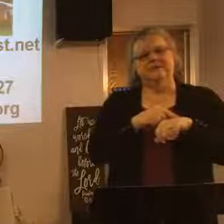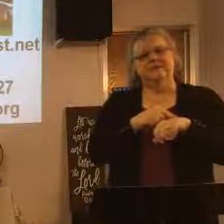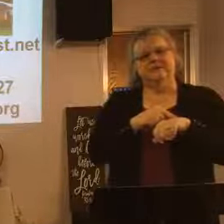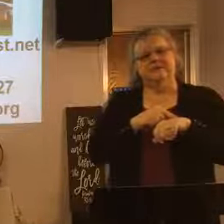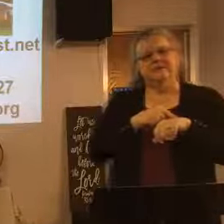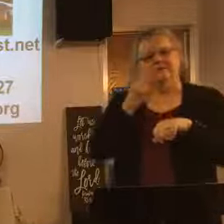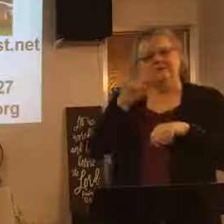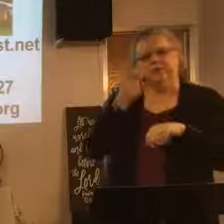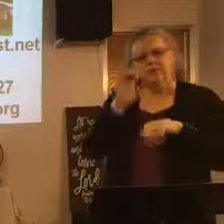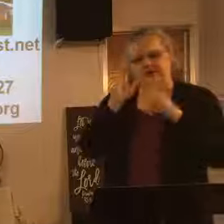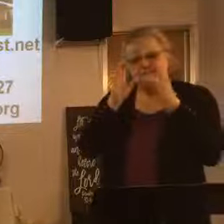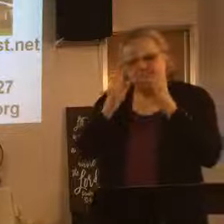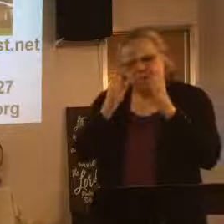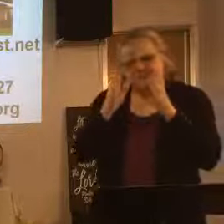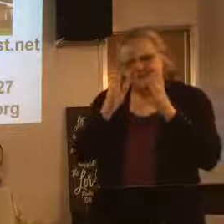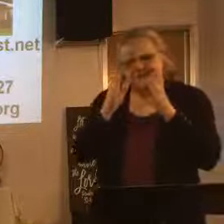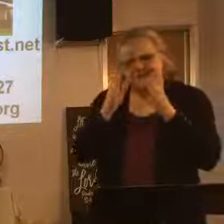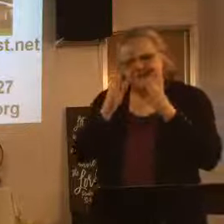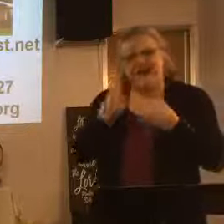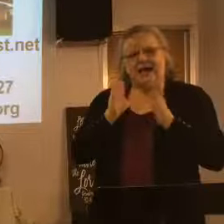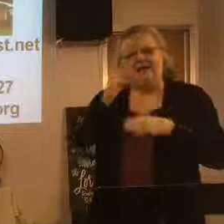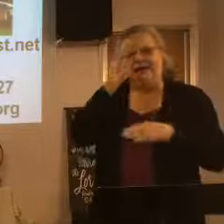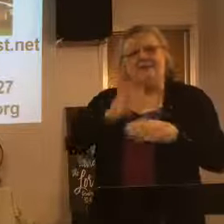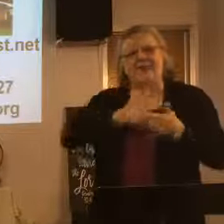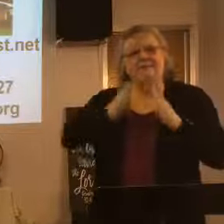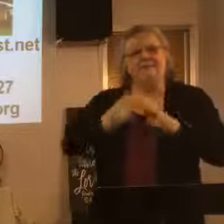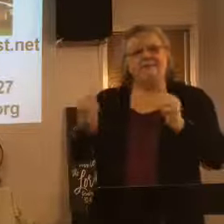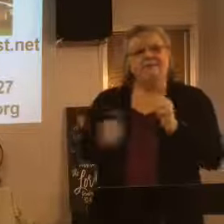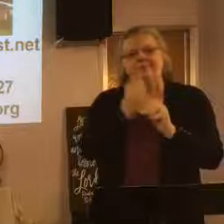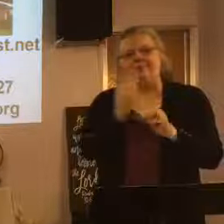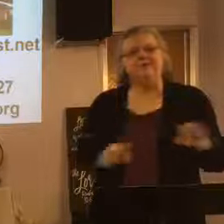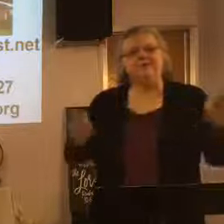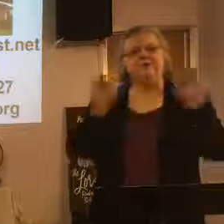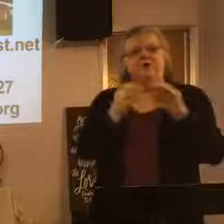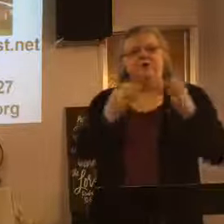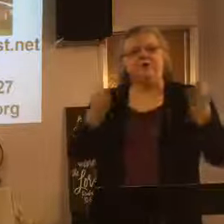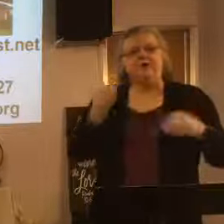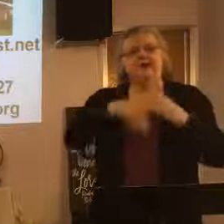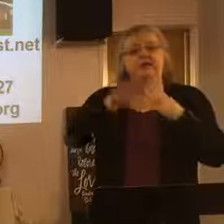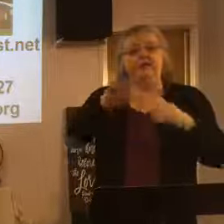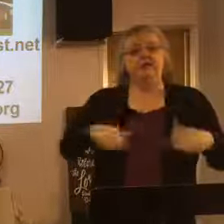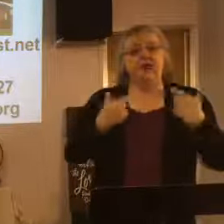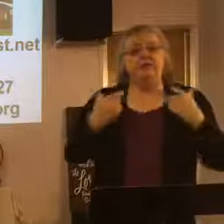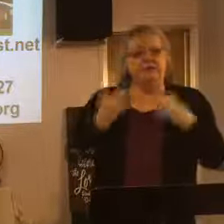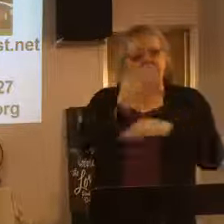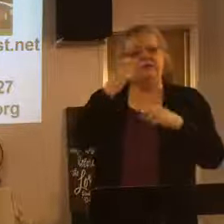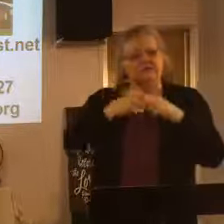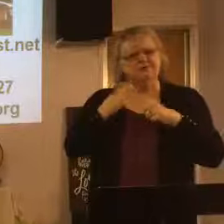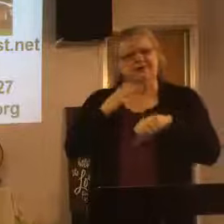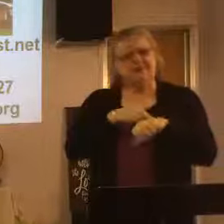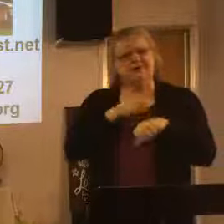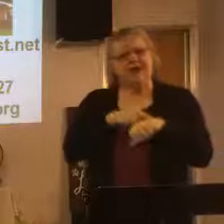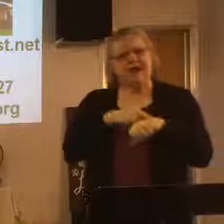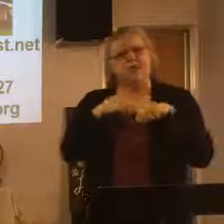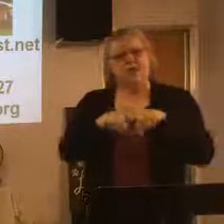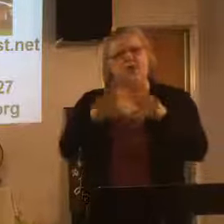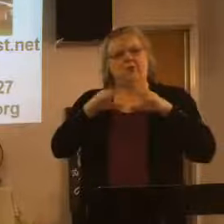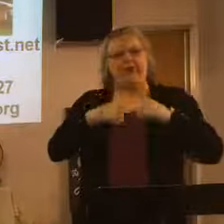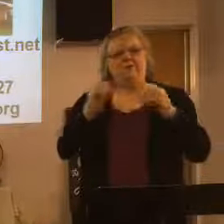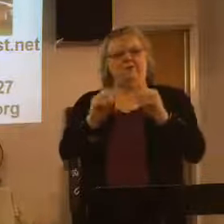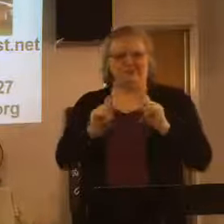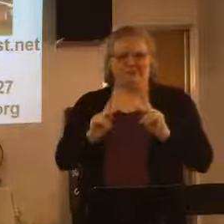Refocus. Let God become the most important thing in your life during this time, while we have this time and